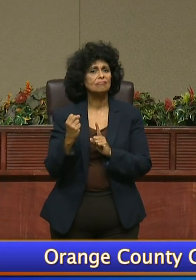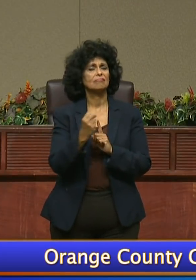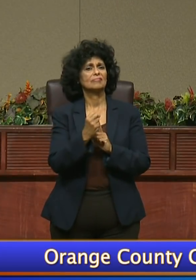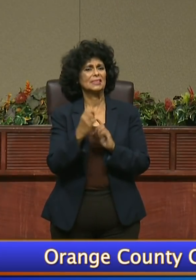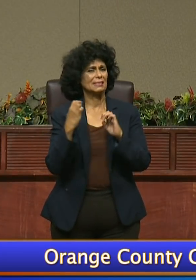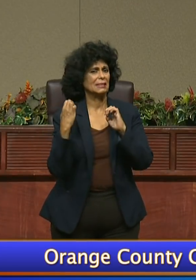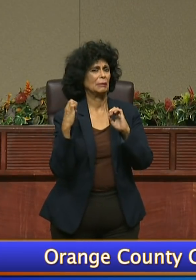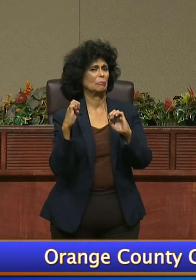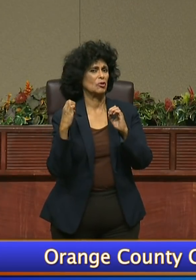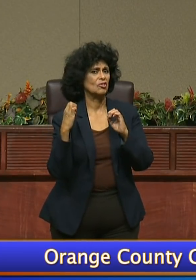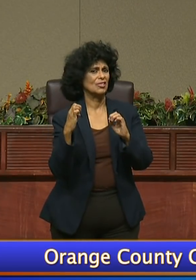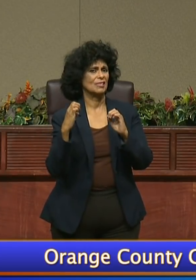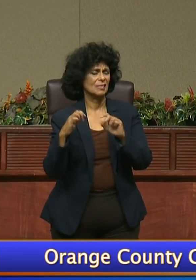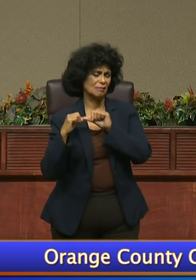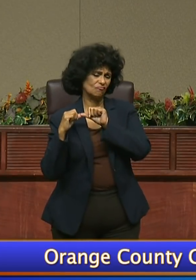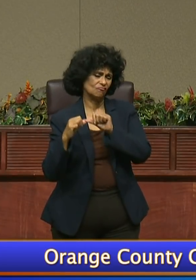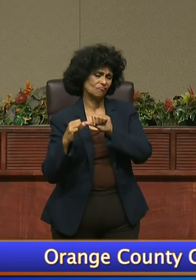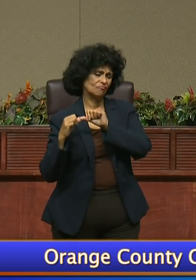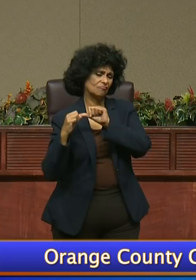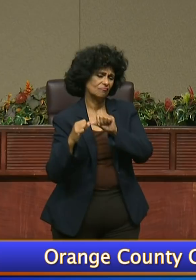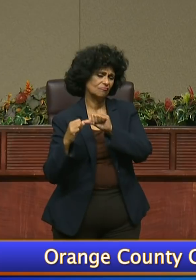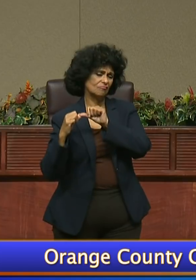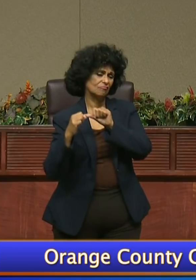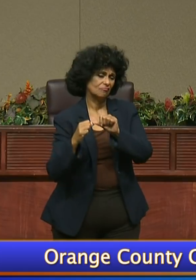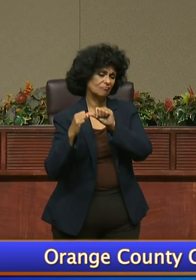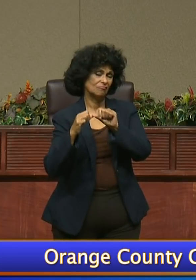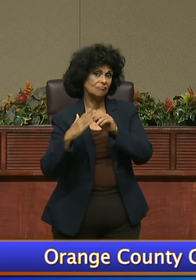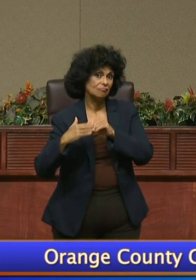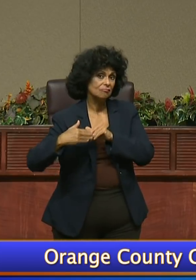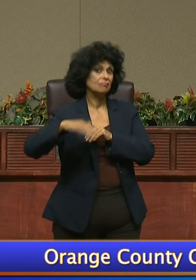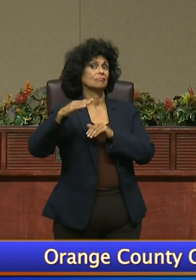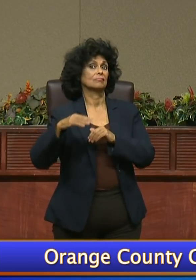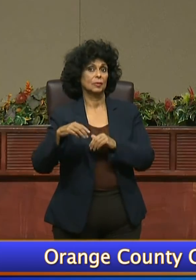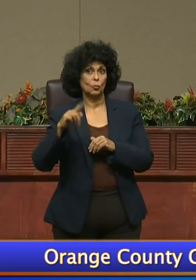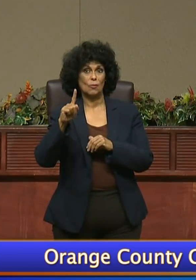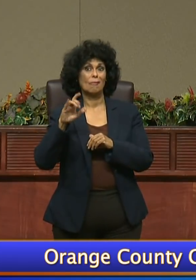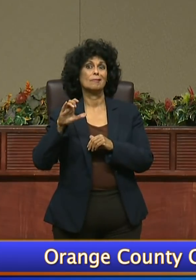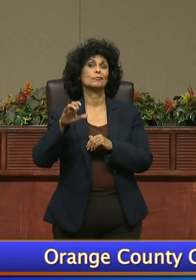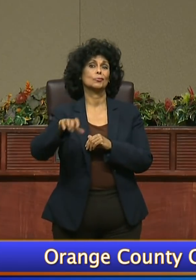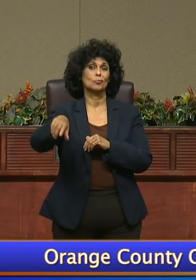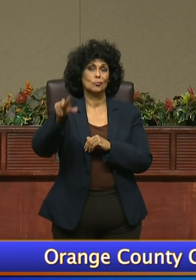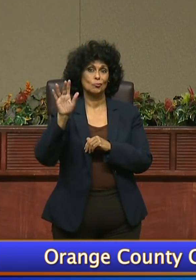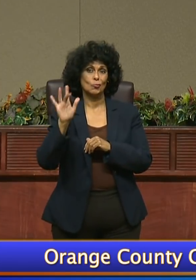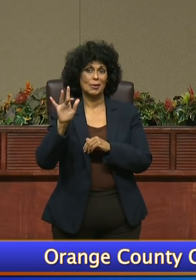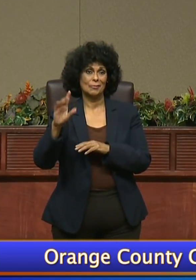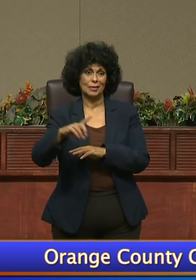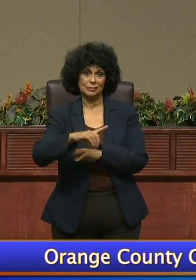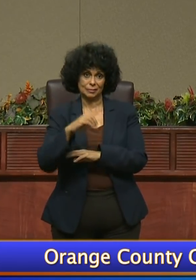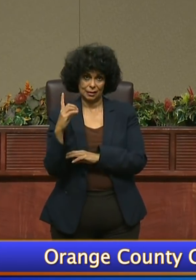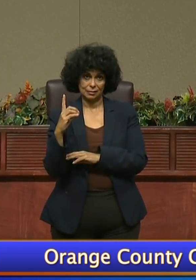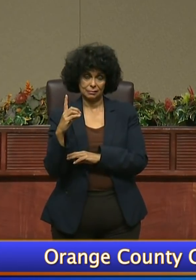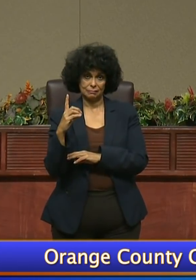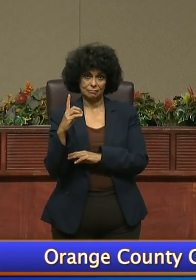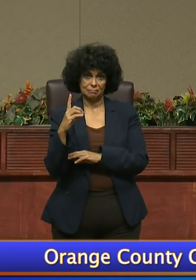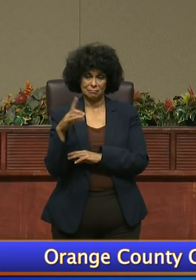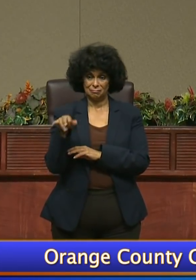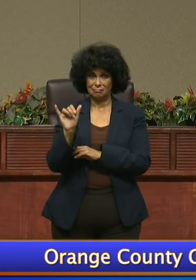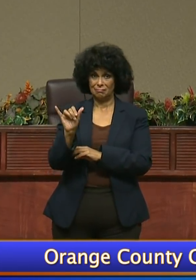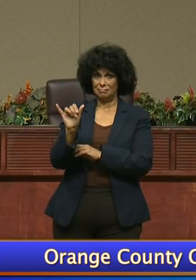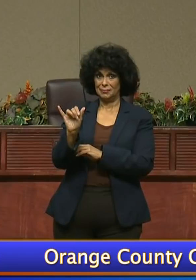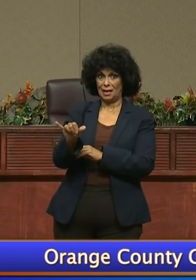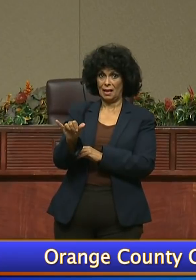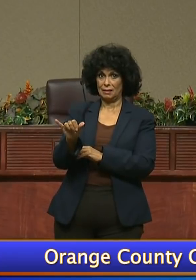active for over 125 days now. And that had never happened in the history of Orange